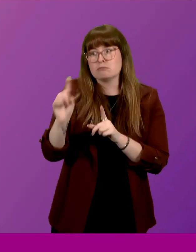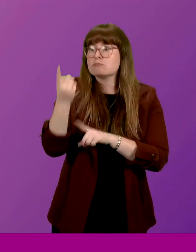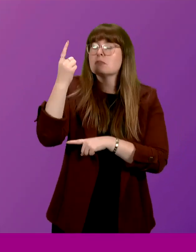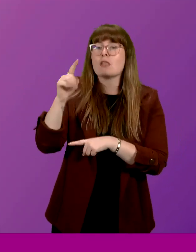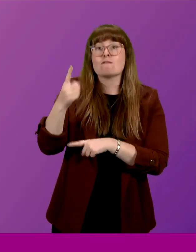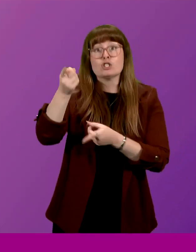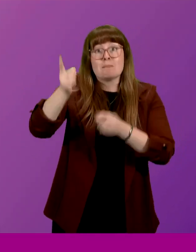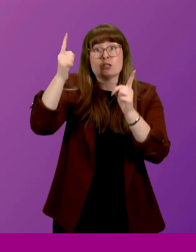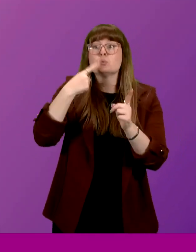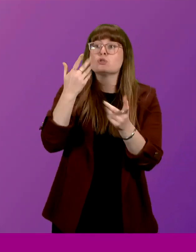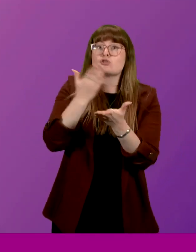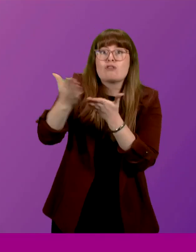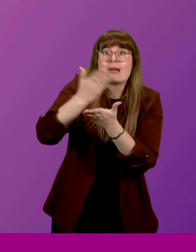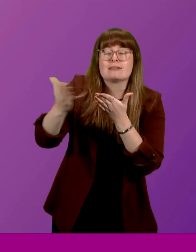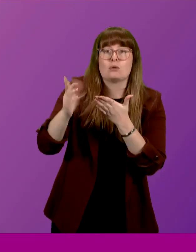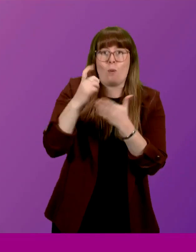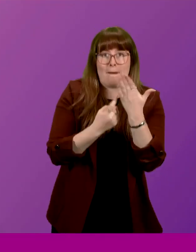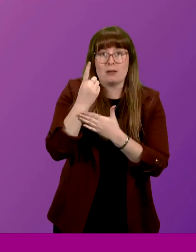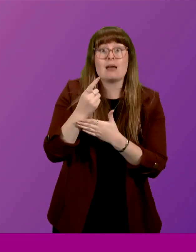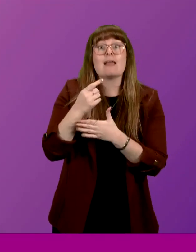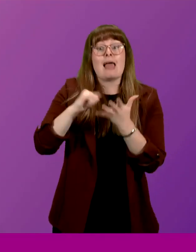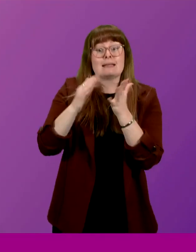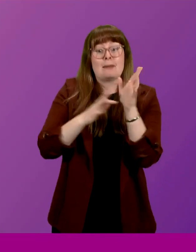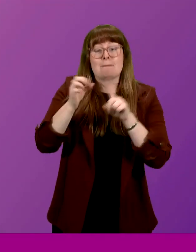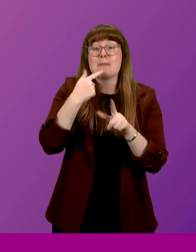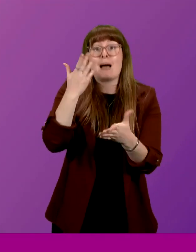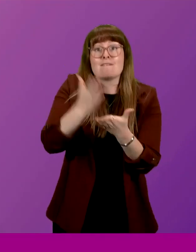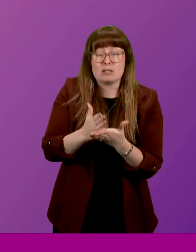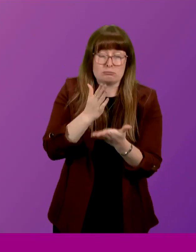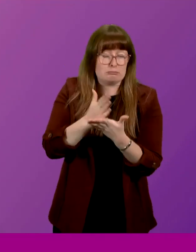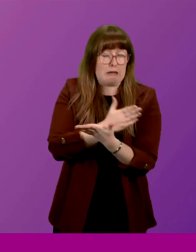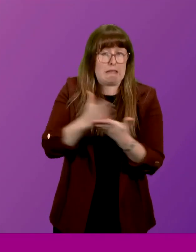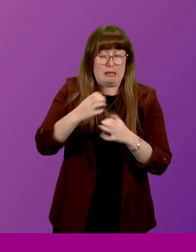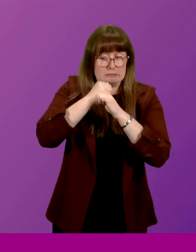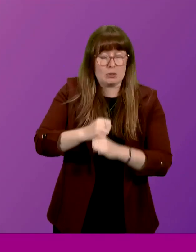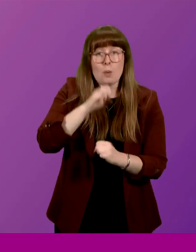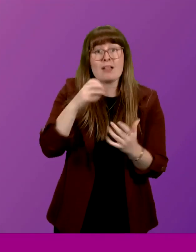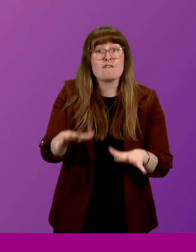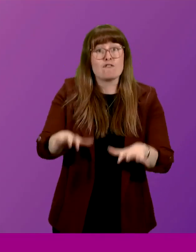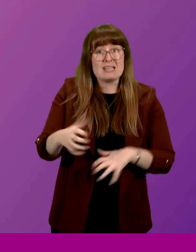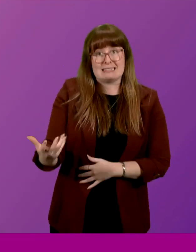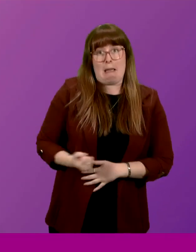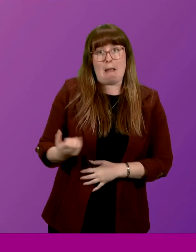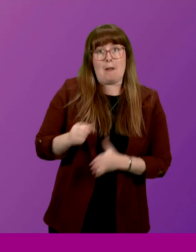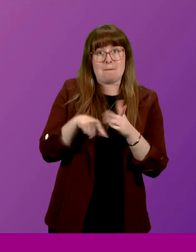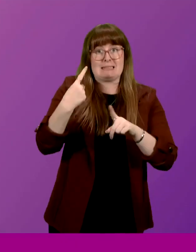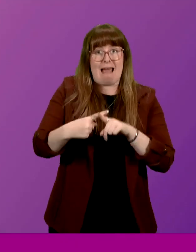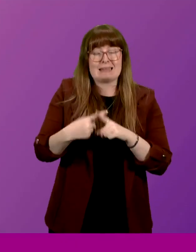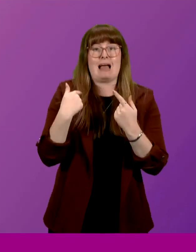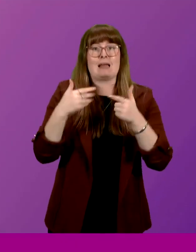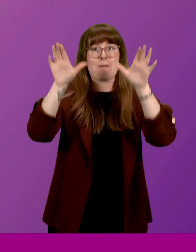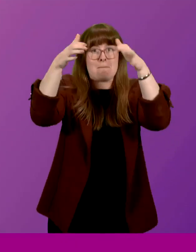Minister to correct the record. The SNP manifesto quite clearly committed to freezing income tax rates and